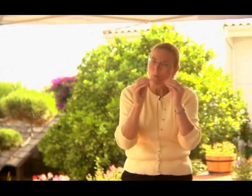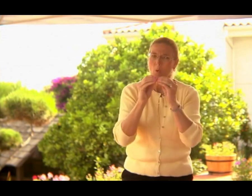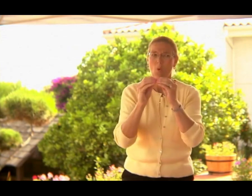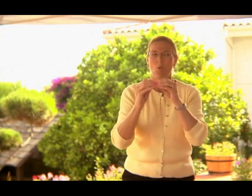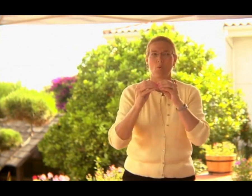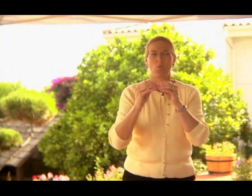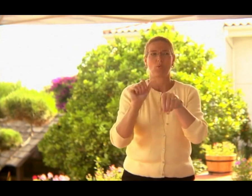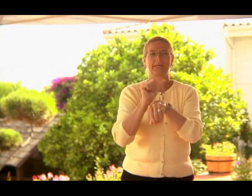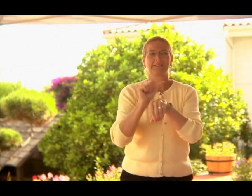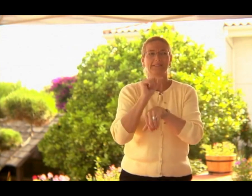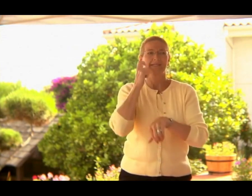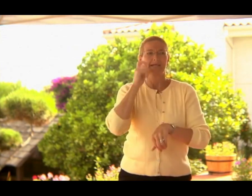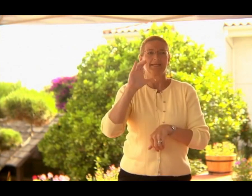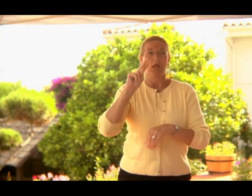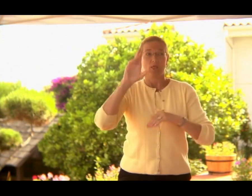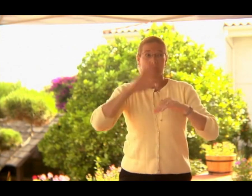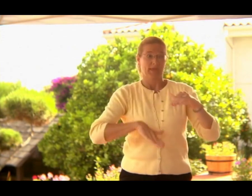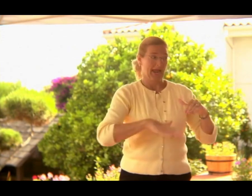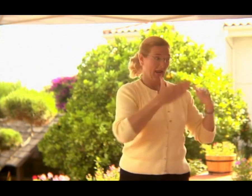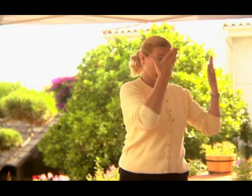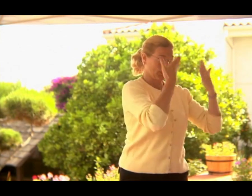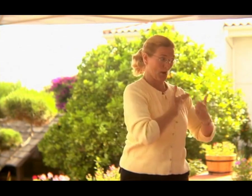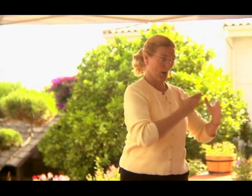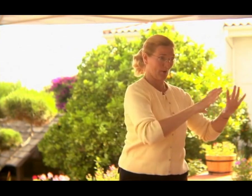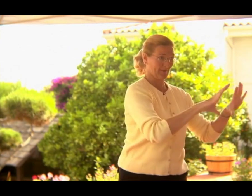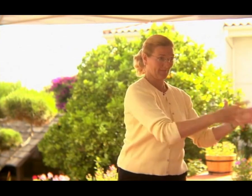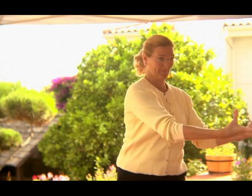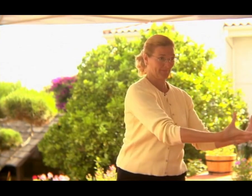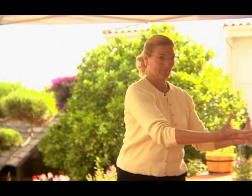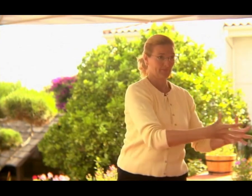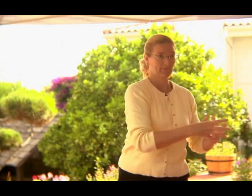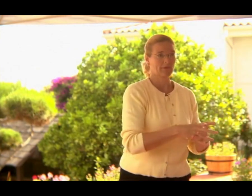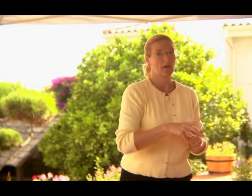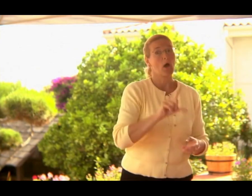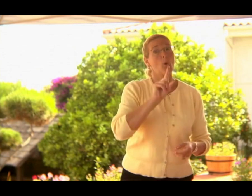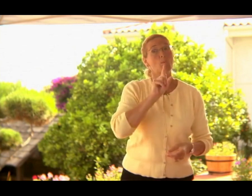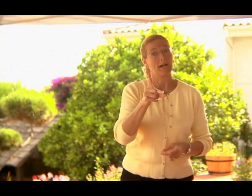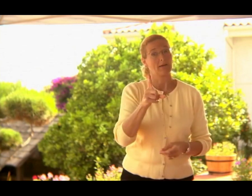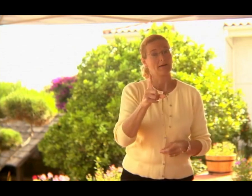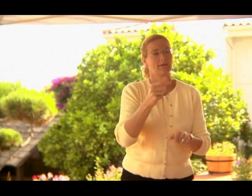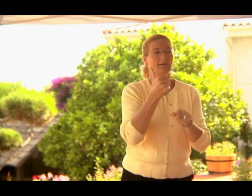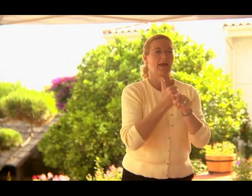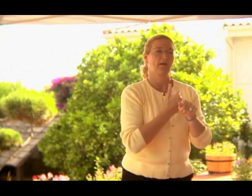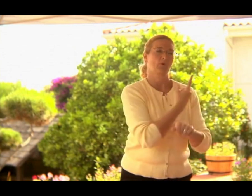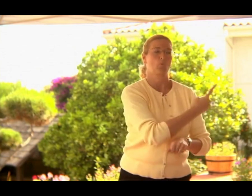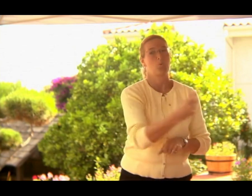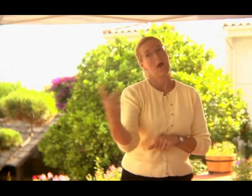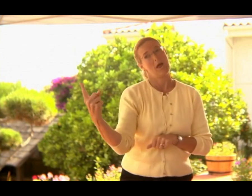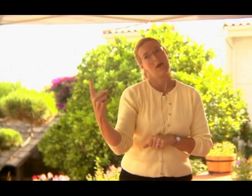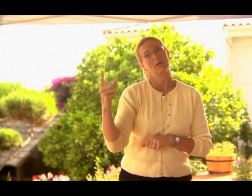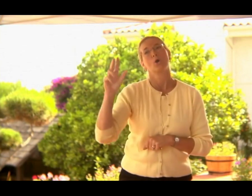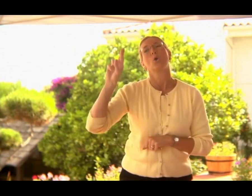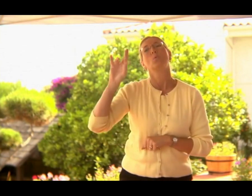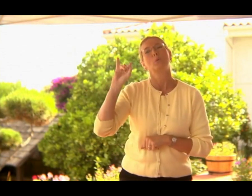have a slightly higher risk of skin cancer compared to people with darker hair, skin, and eyes, everyone is at